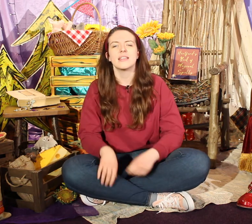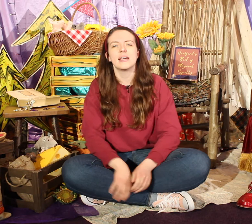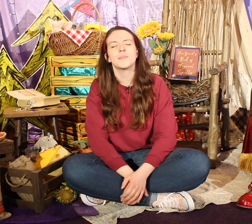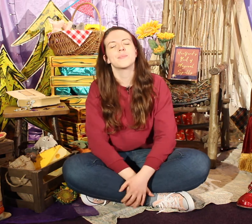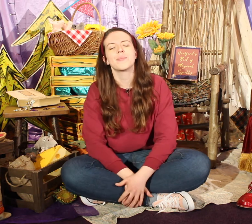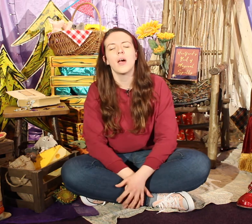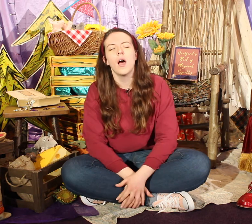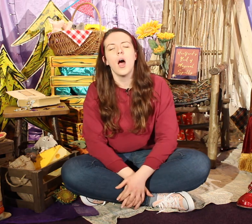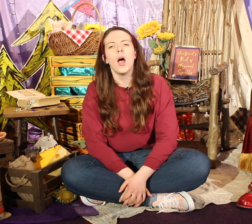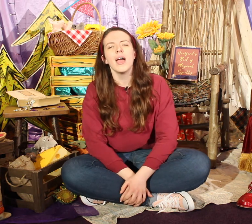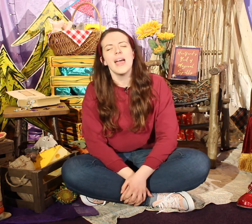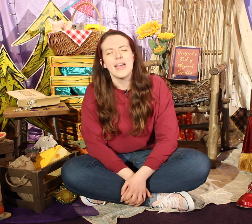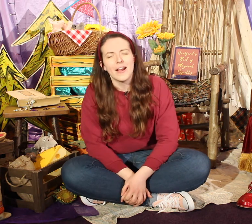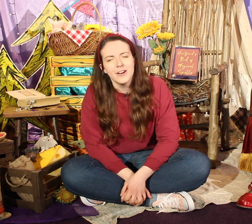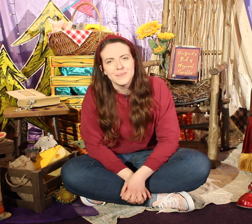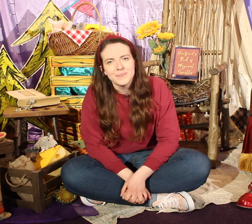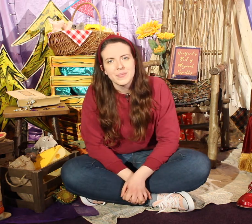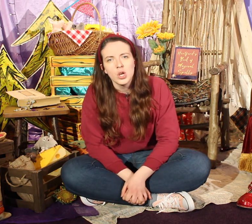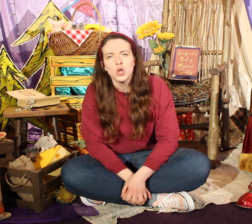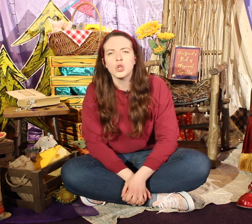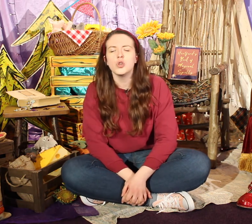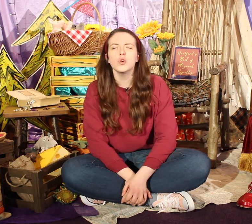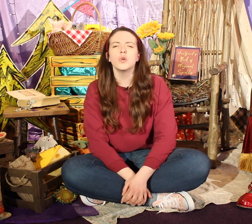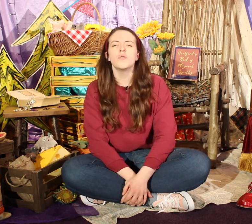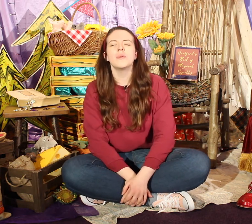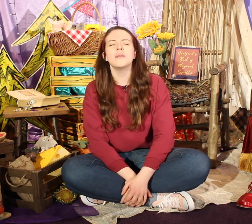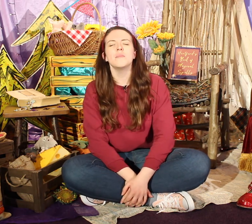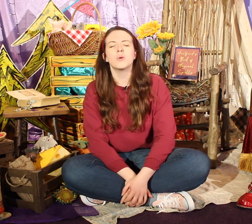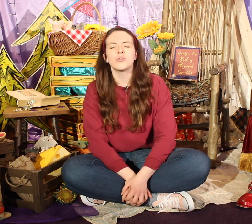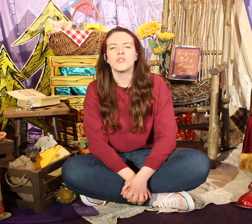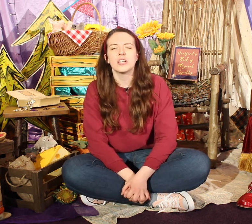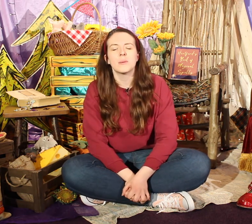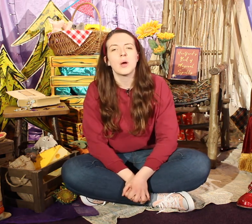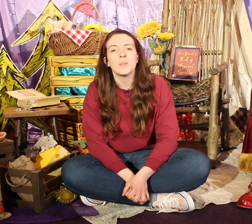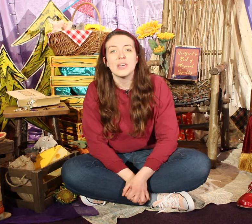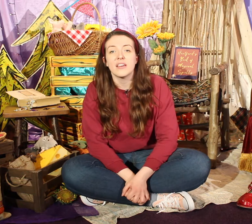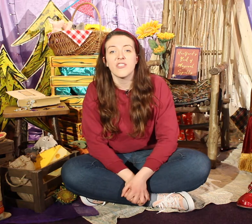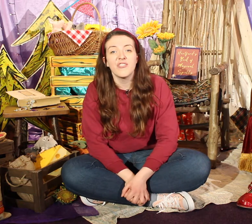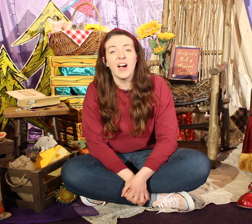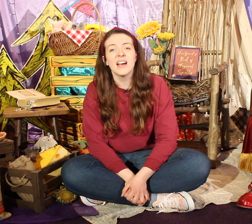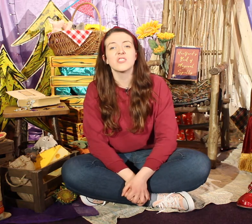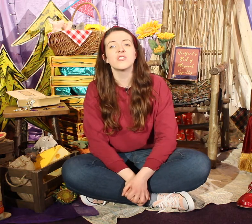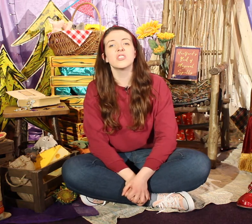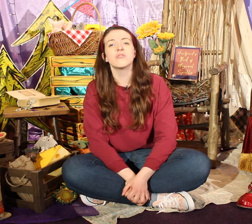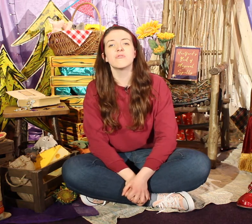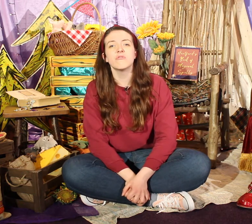say, "Hare, you've been boasting about being the fastest